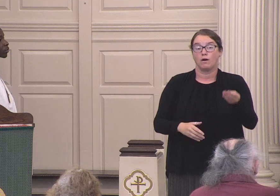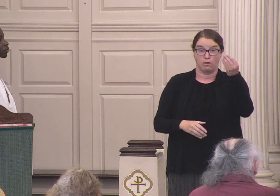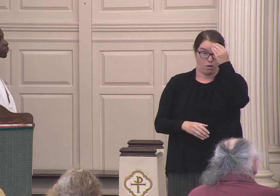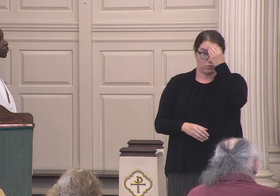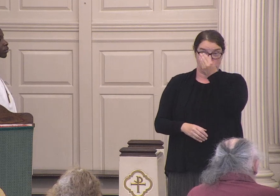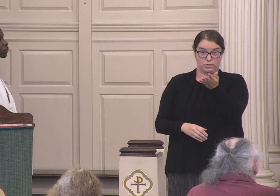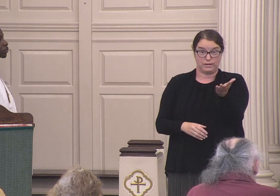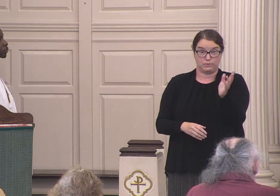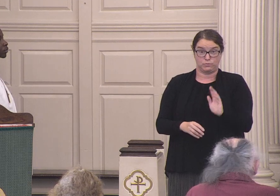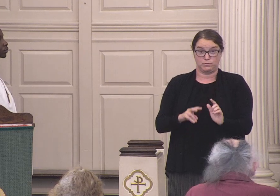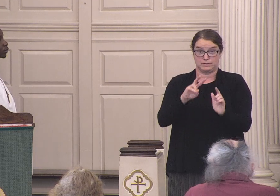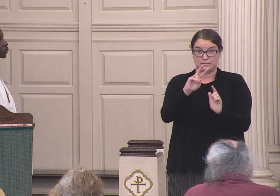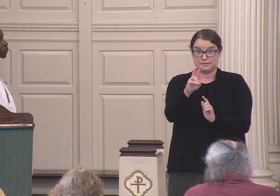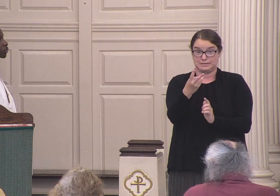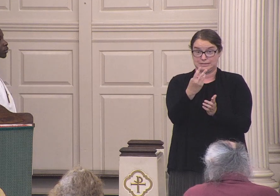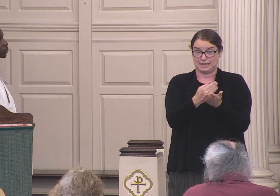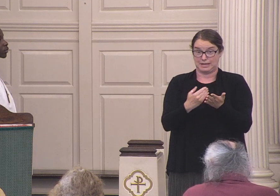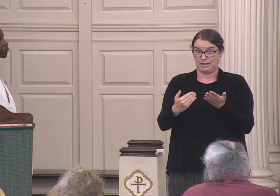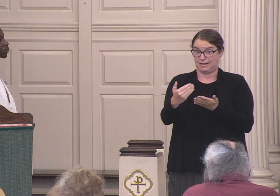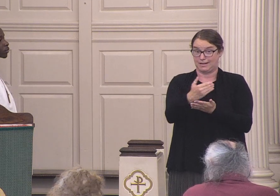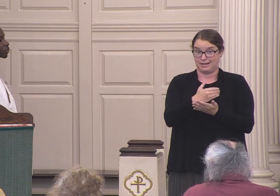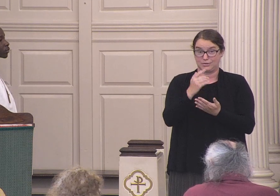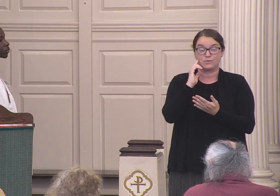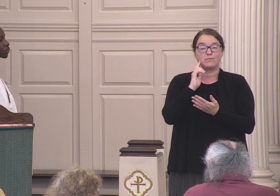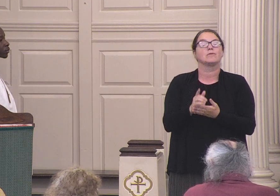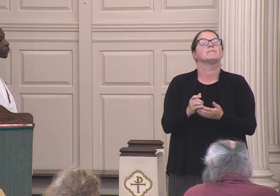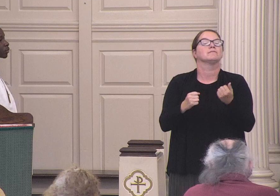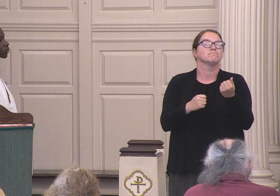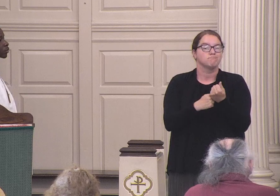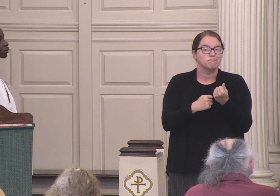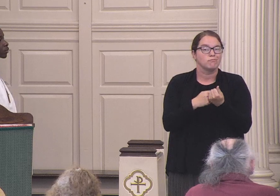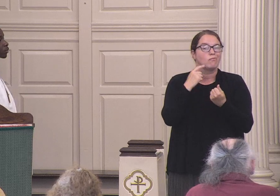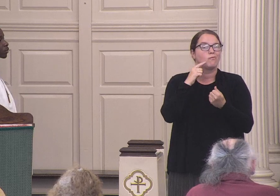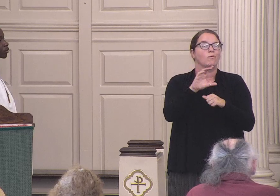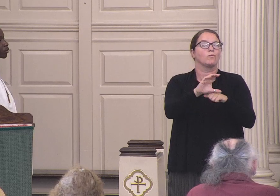collection for the maintenance and repairs.